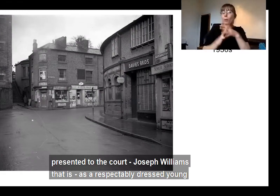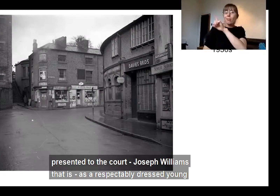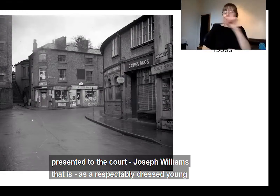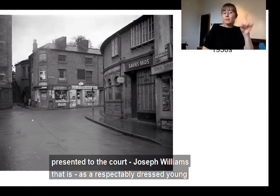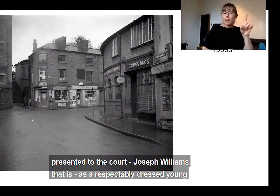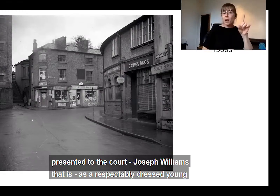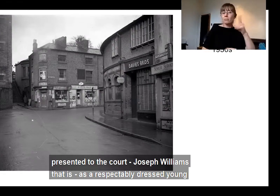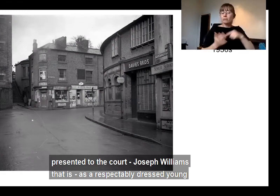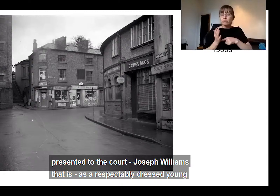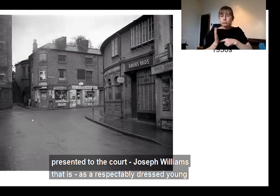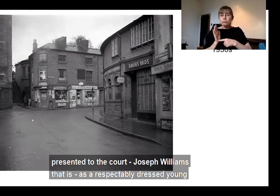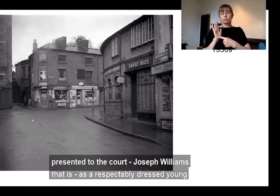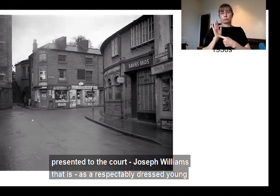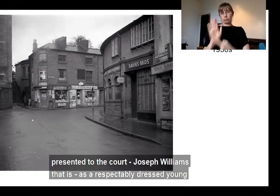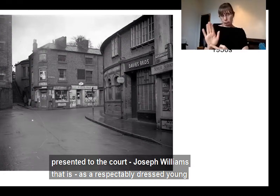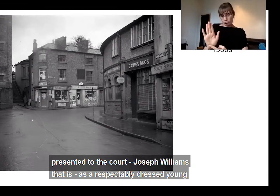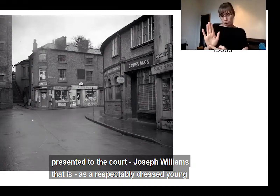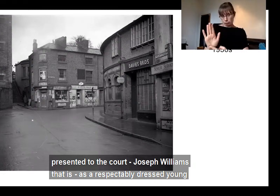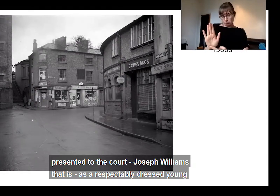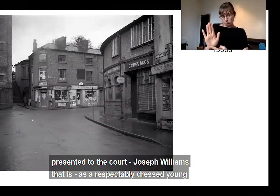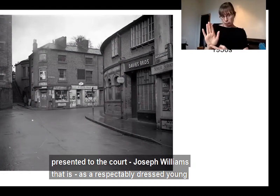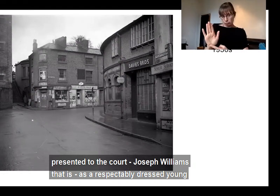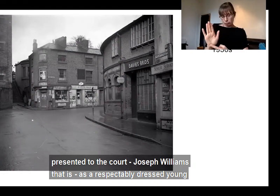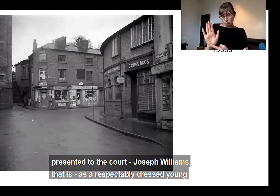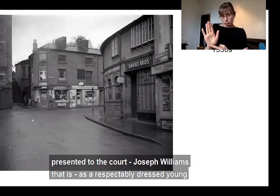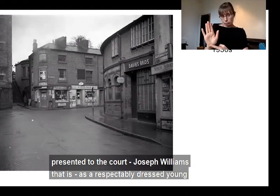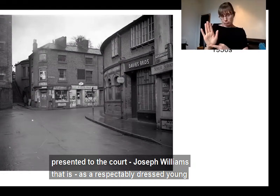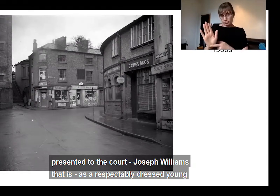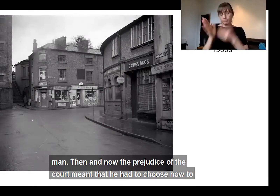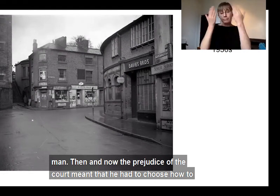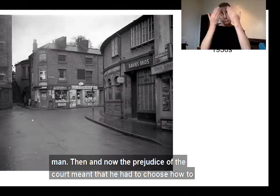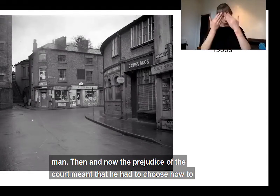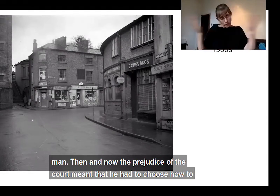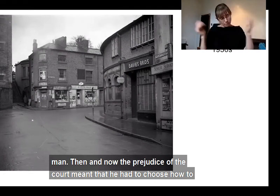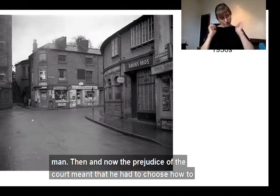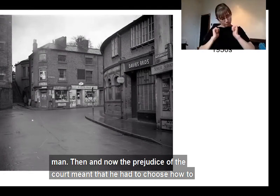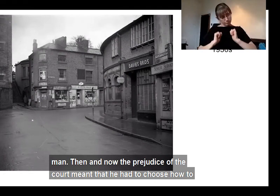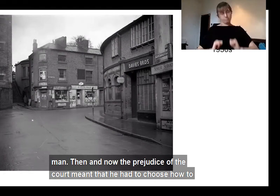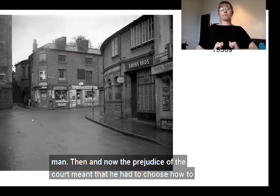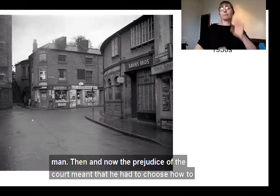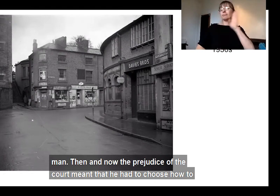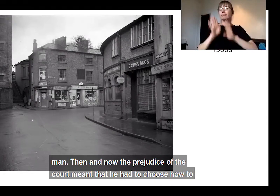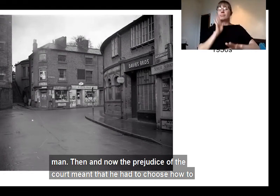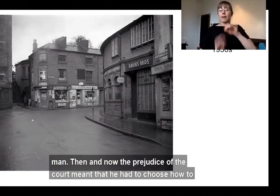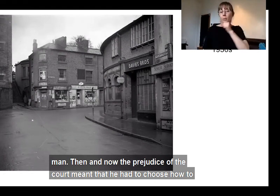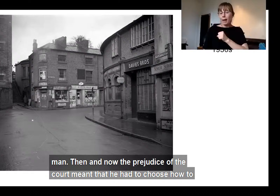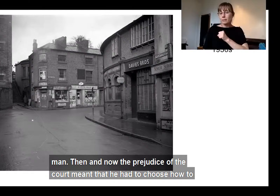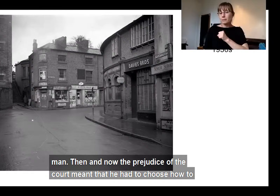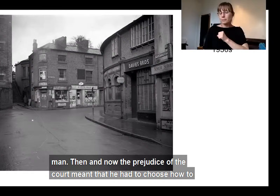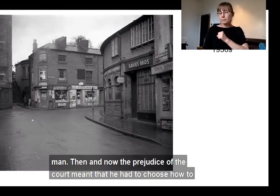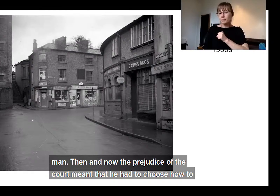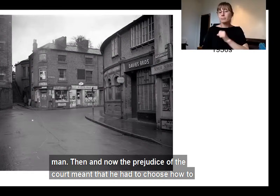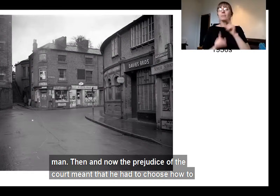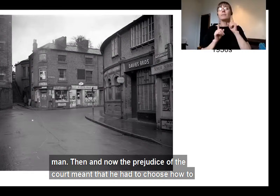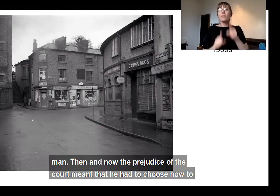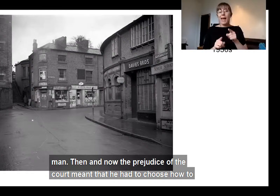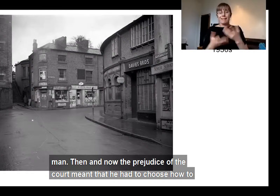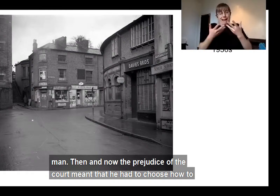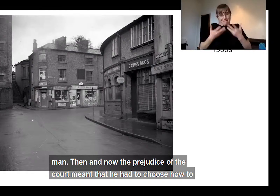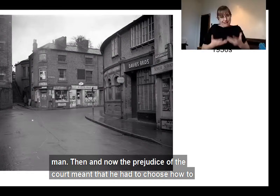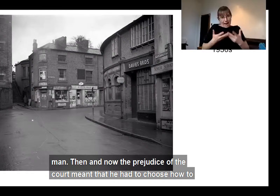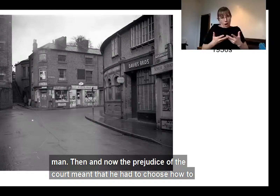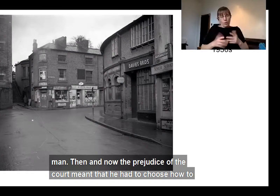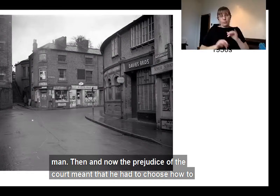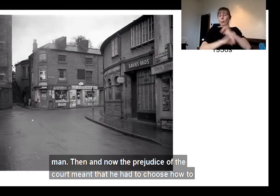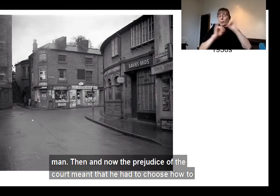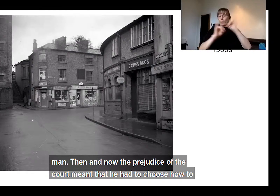he presented to the court, Joseph Williams that is, as a respectably dressed young man. Then and now the prejudice of the